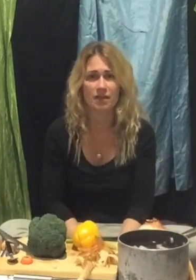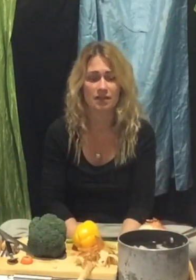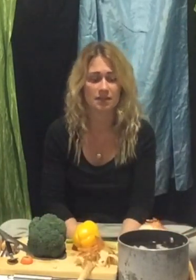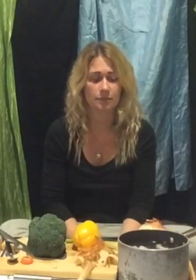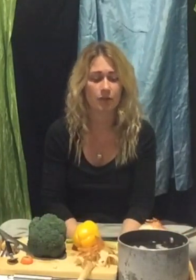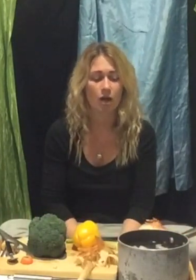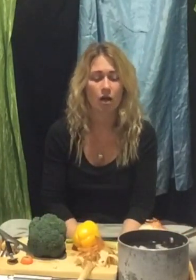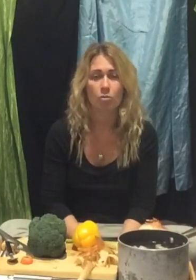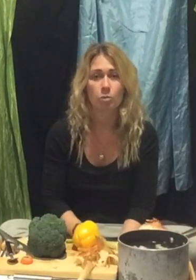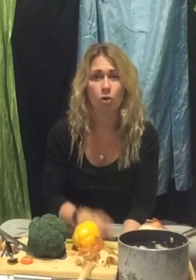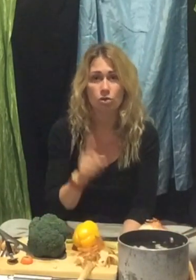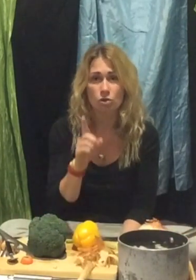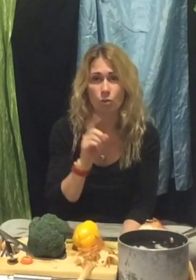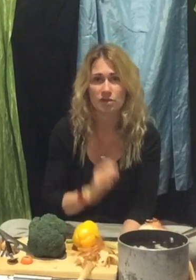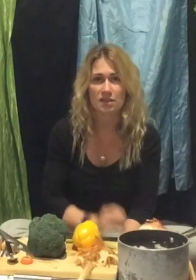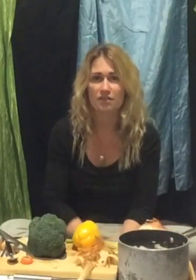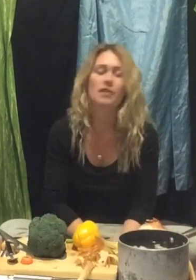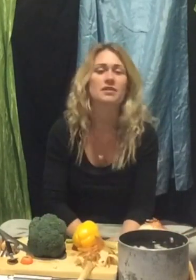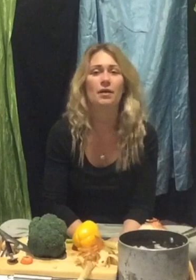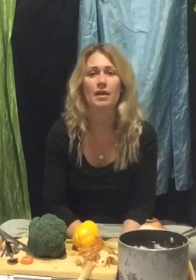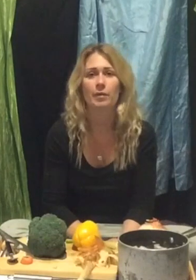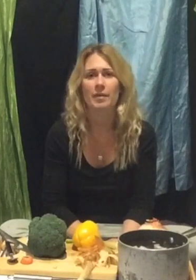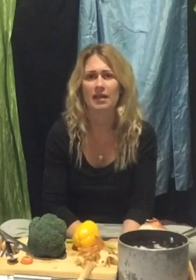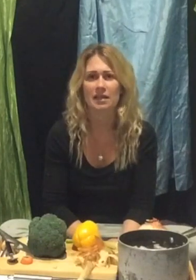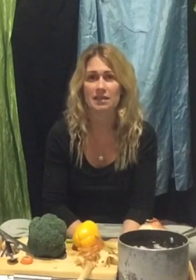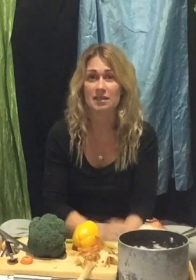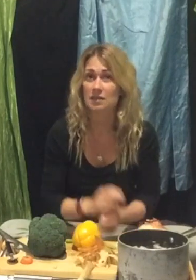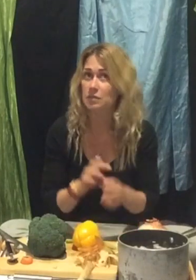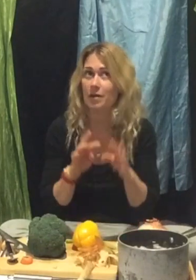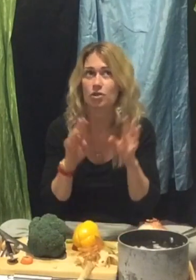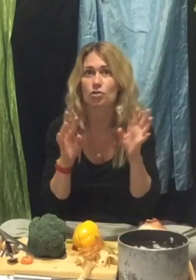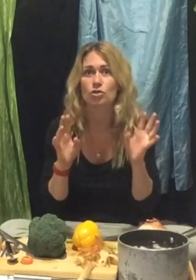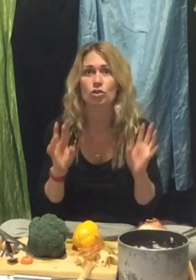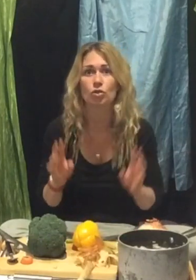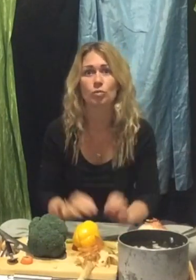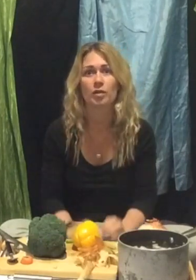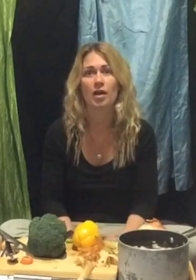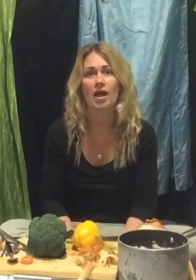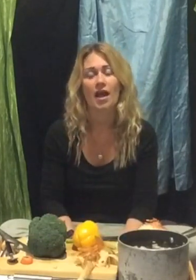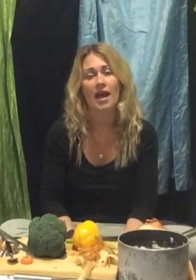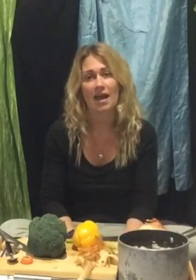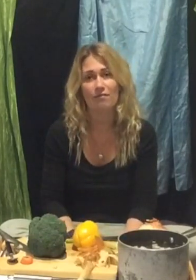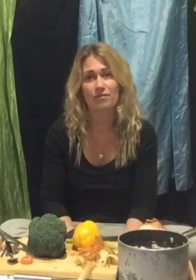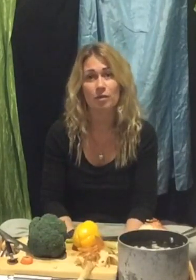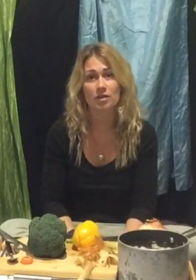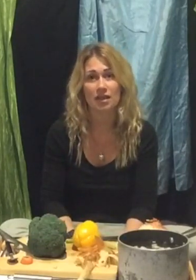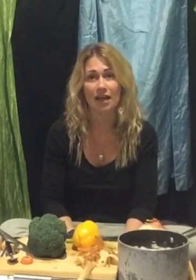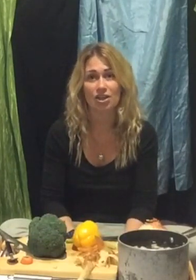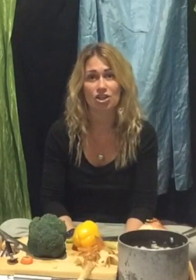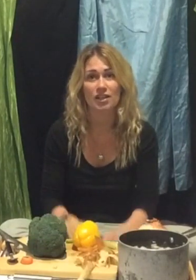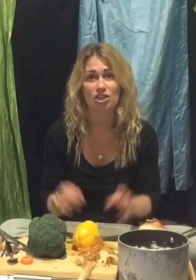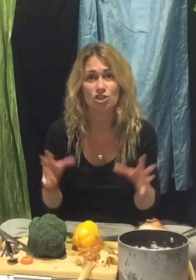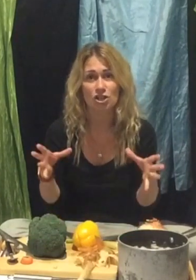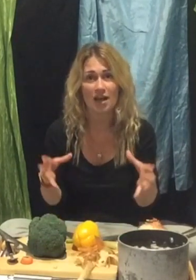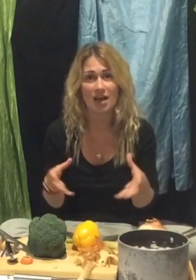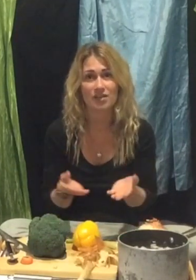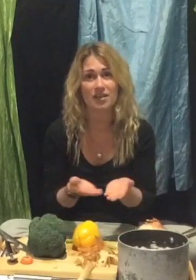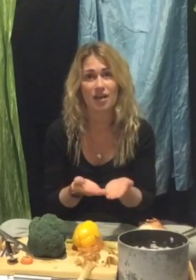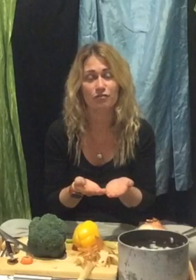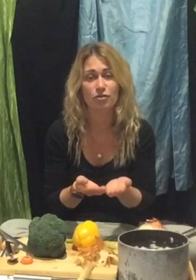face. But once they found out they were making this special soup, everybody actually shared their